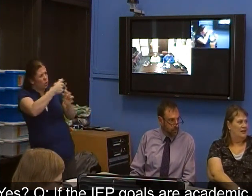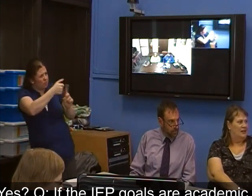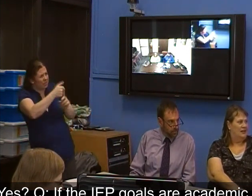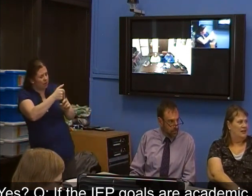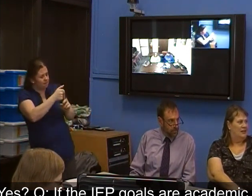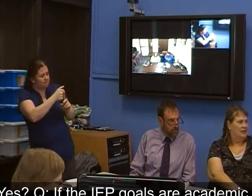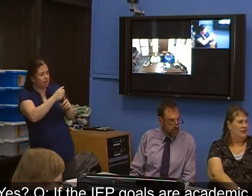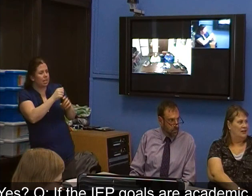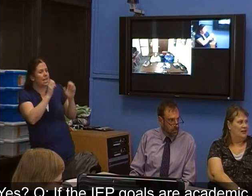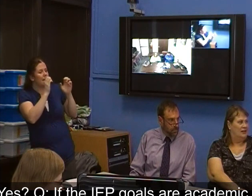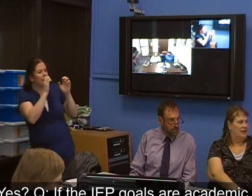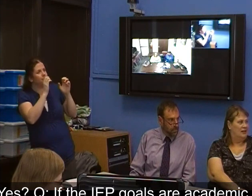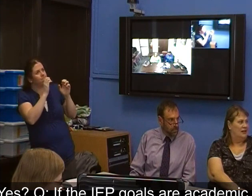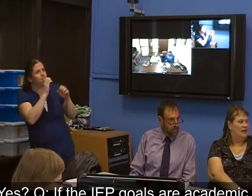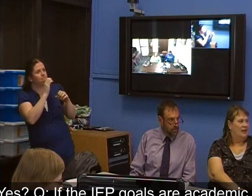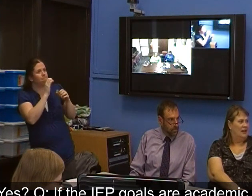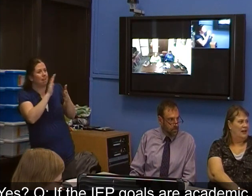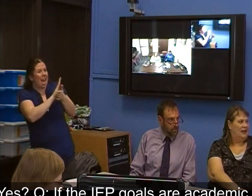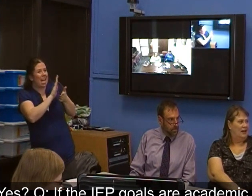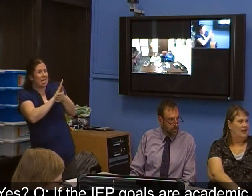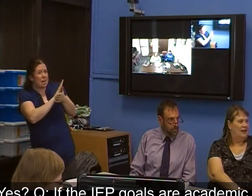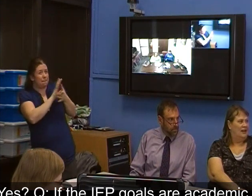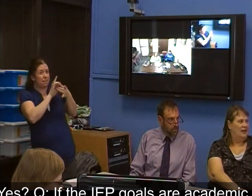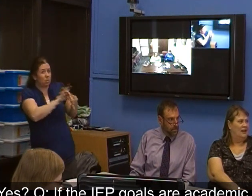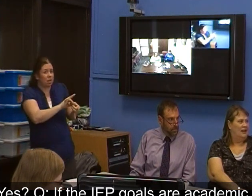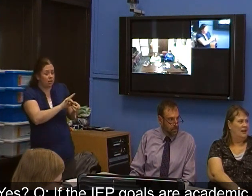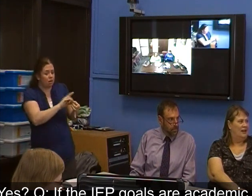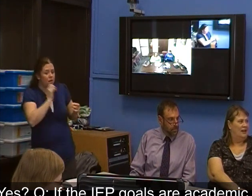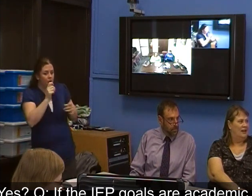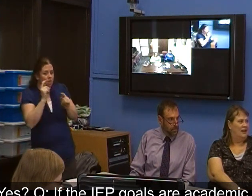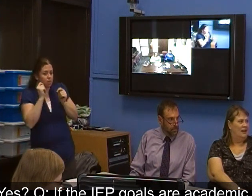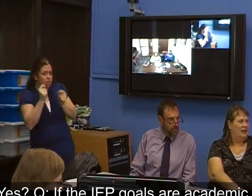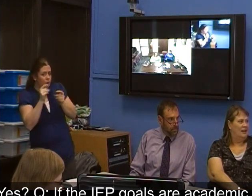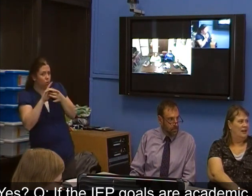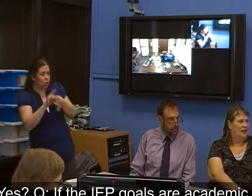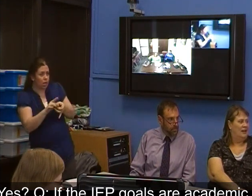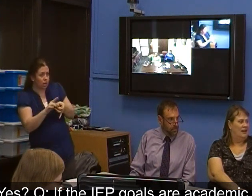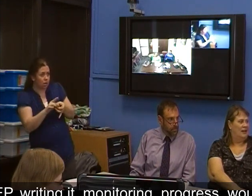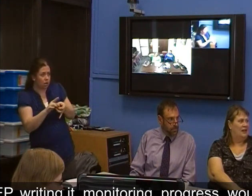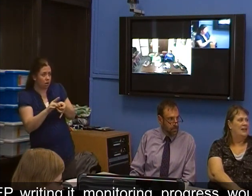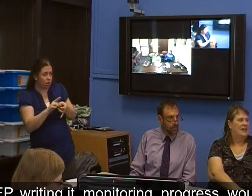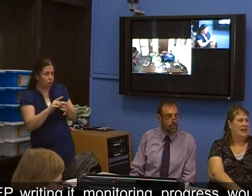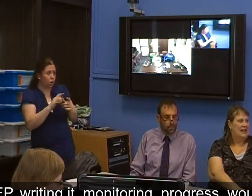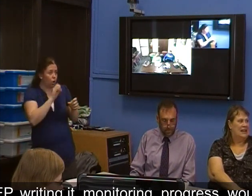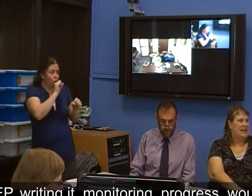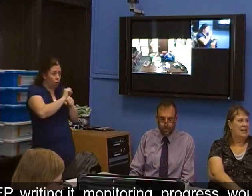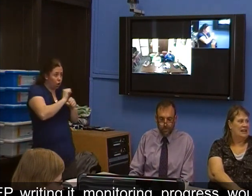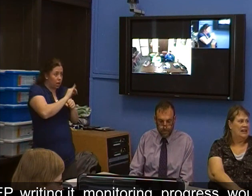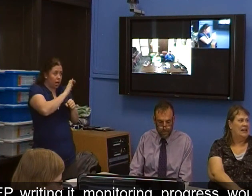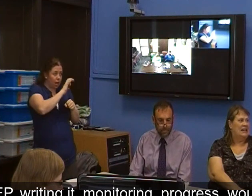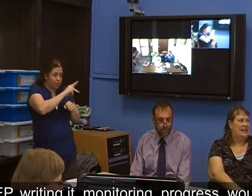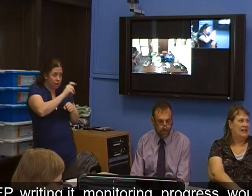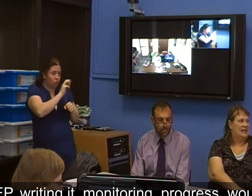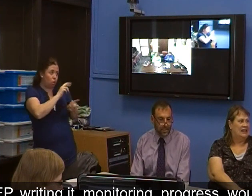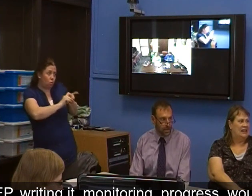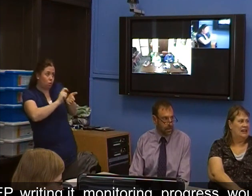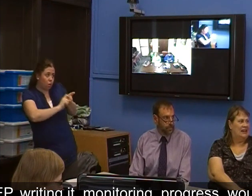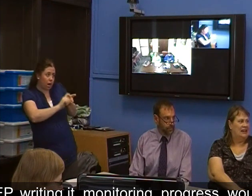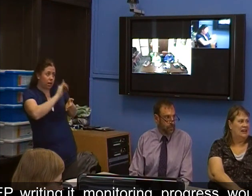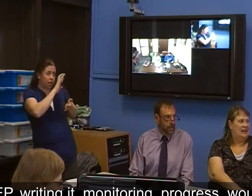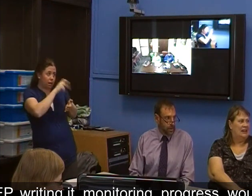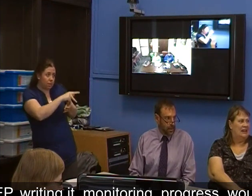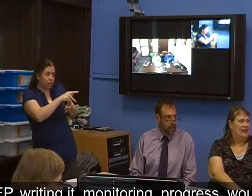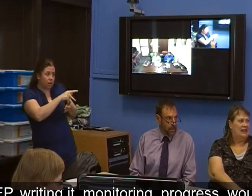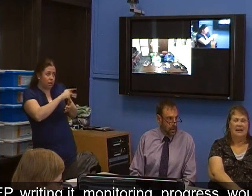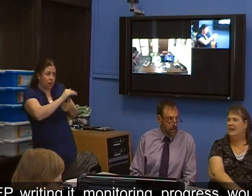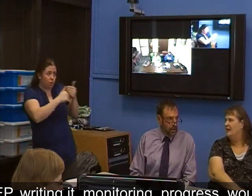to therapeutic, then the working on the IEP, writing it or whatever, monitoring progress would